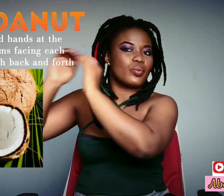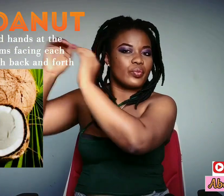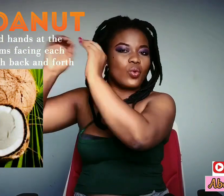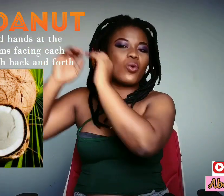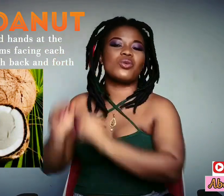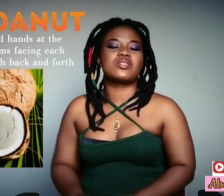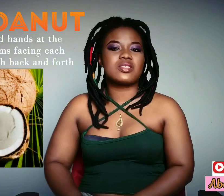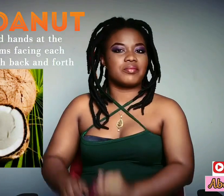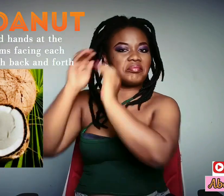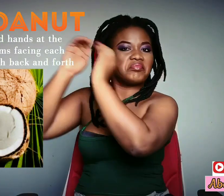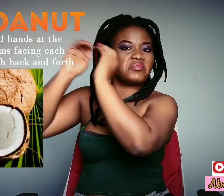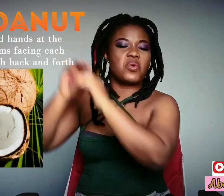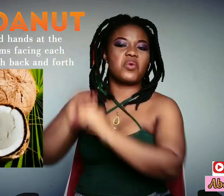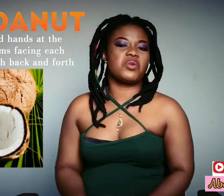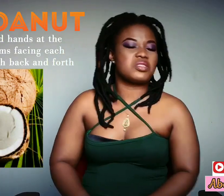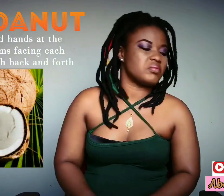also coconut